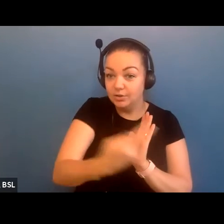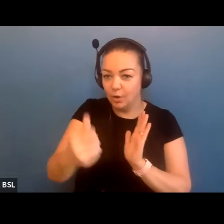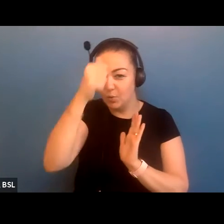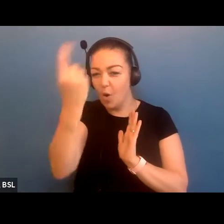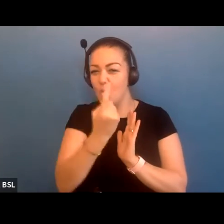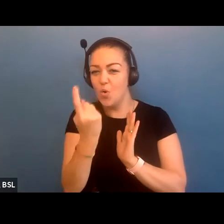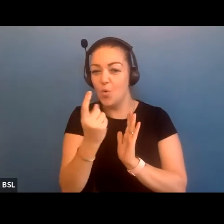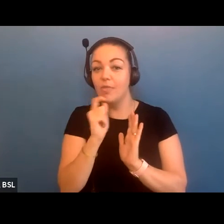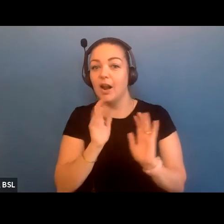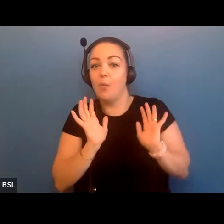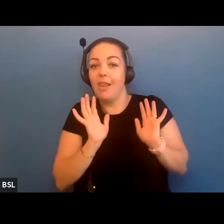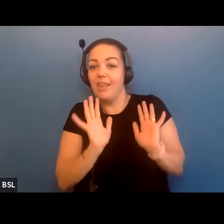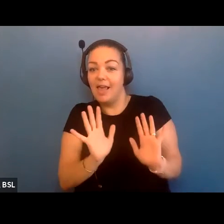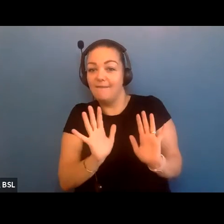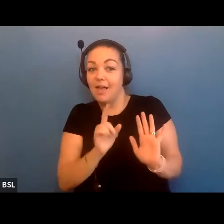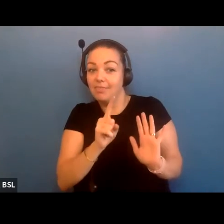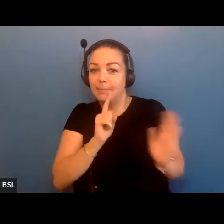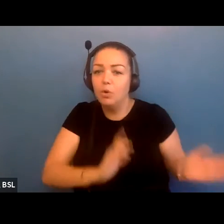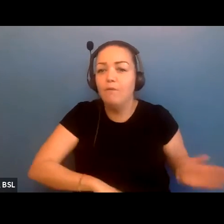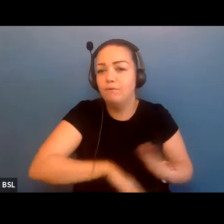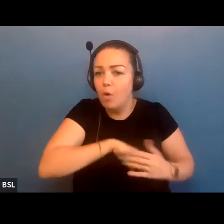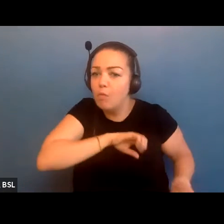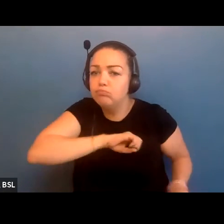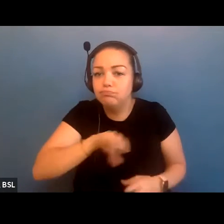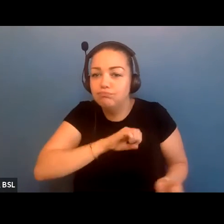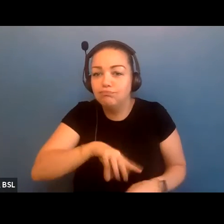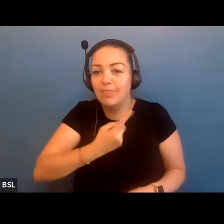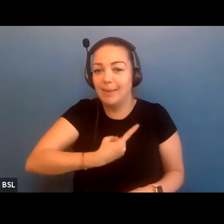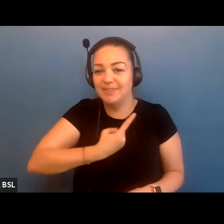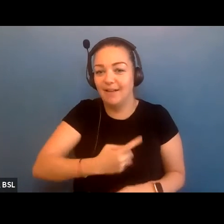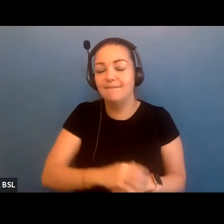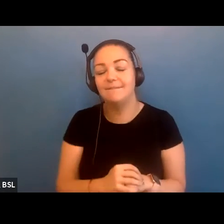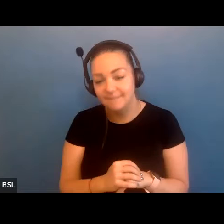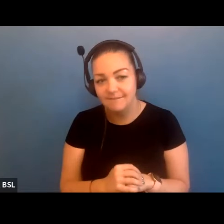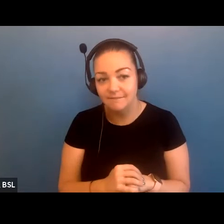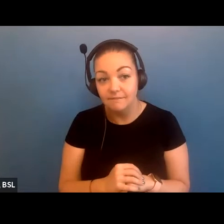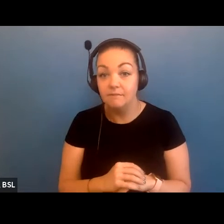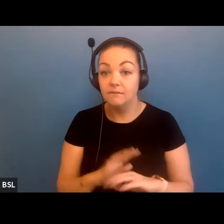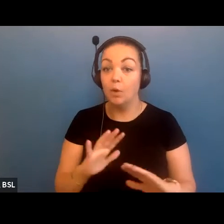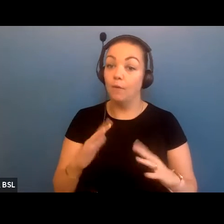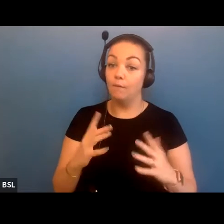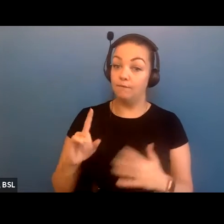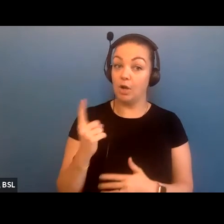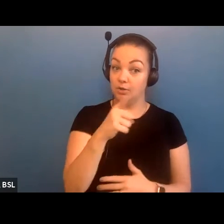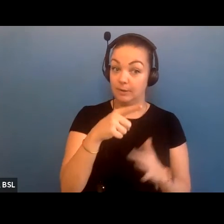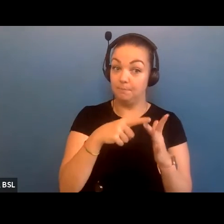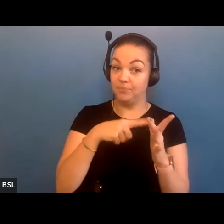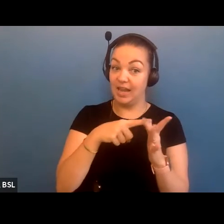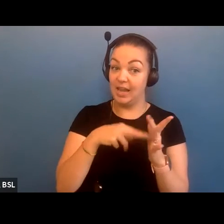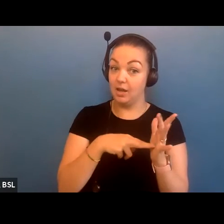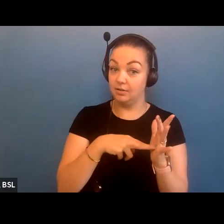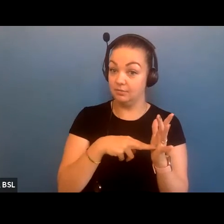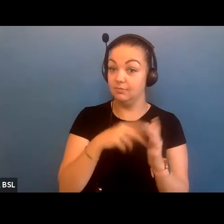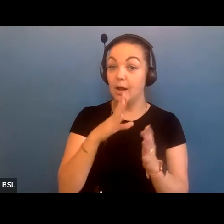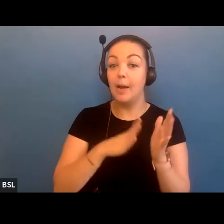I'll leave each individual panelist to introduce themselves in a bit more detail and the areas that they work in. So we're going to be hearing from Ian McKinnon, who's one of